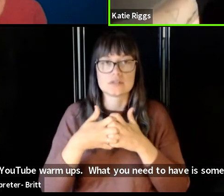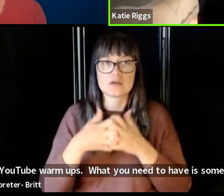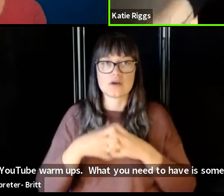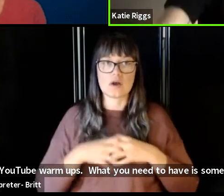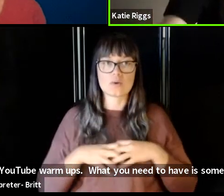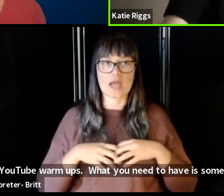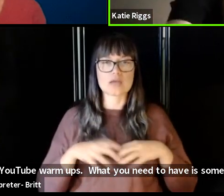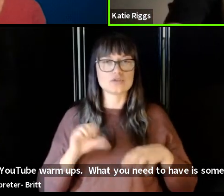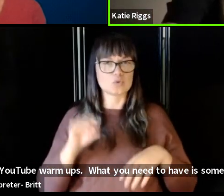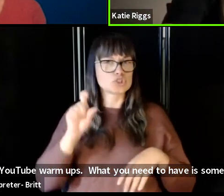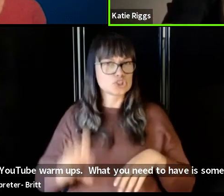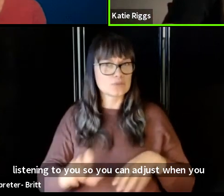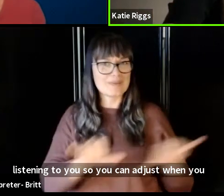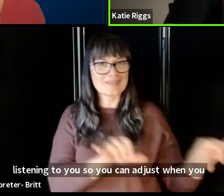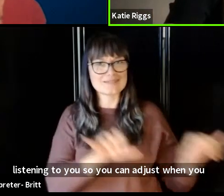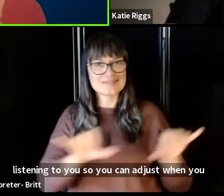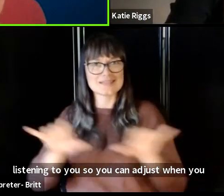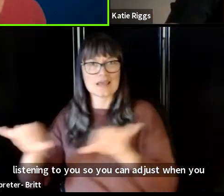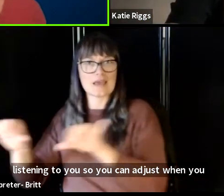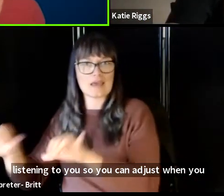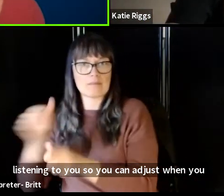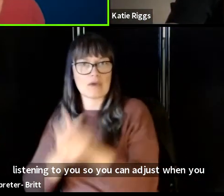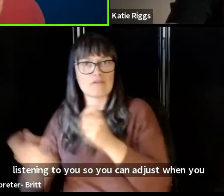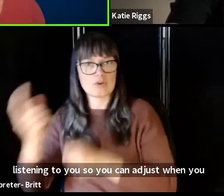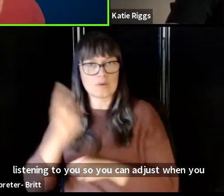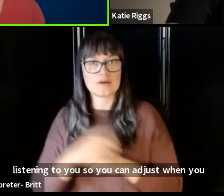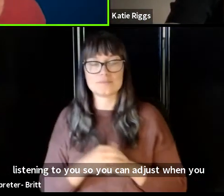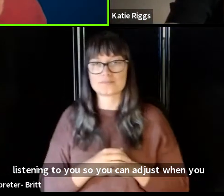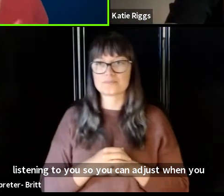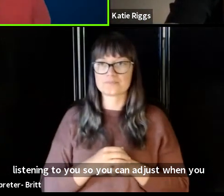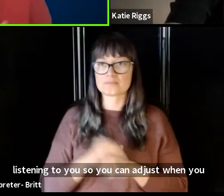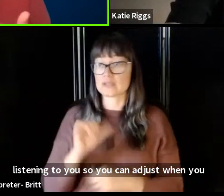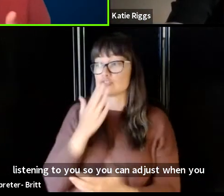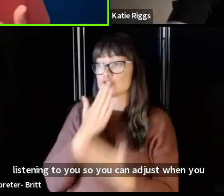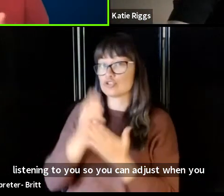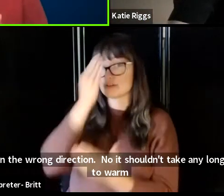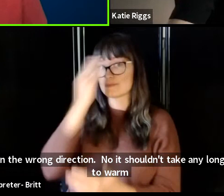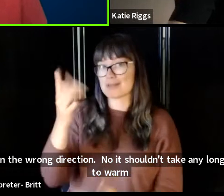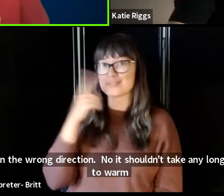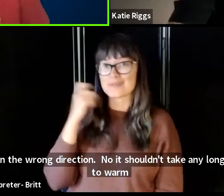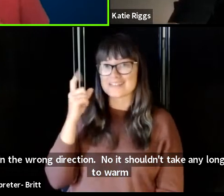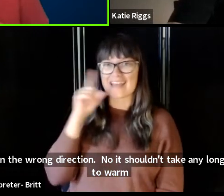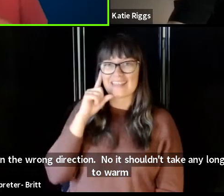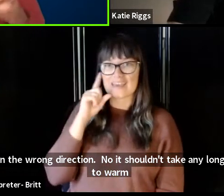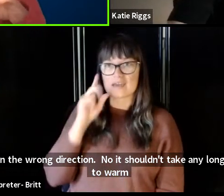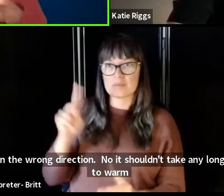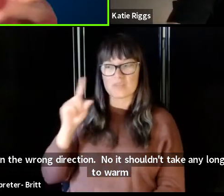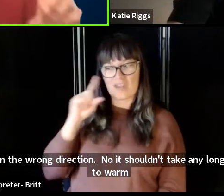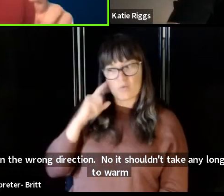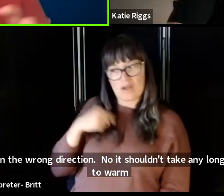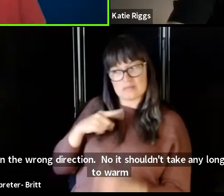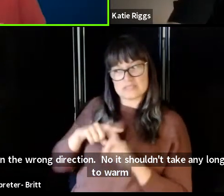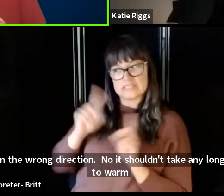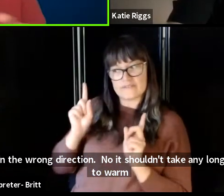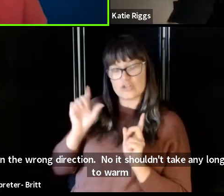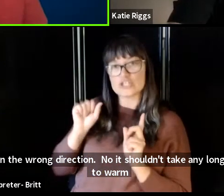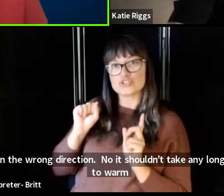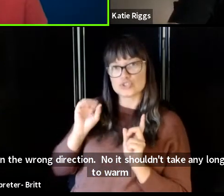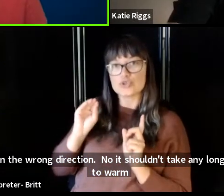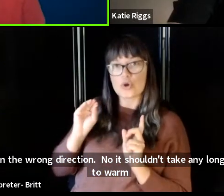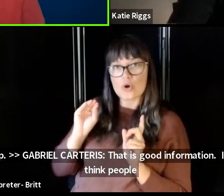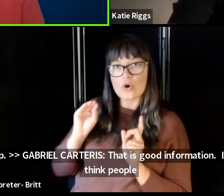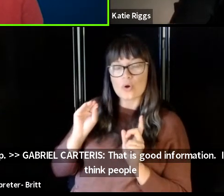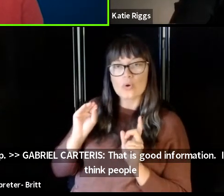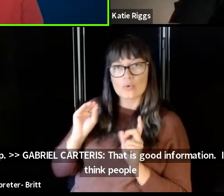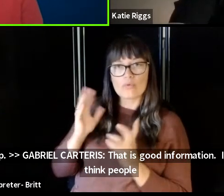longer to warm up. Good. That's very good information, because I think people personally think, oh, I'm different, but there's basic things that we